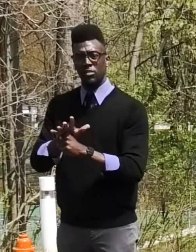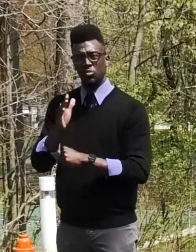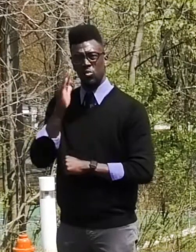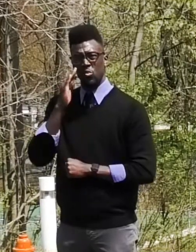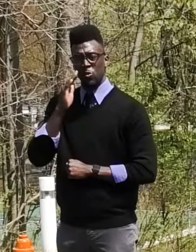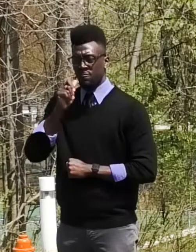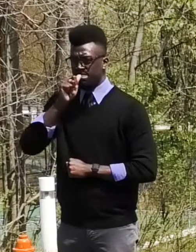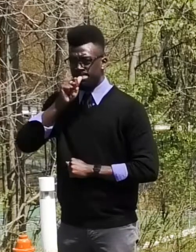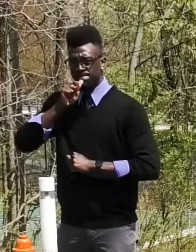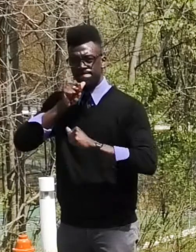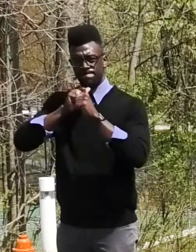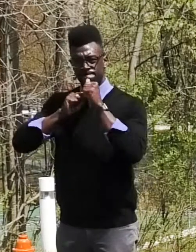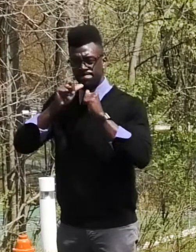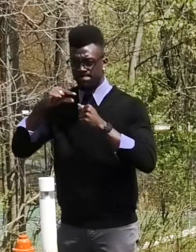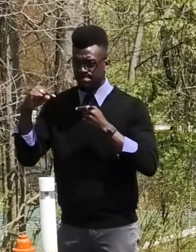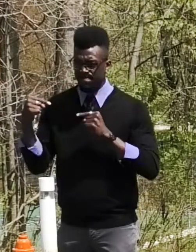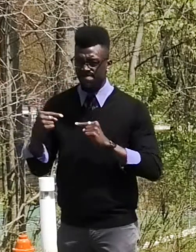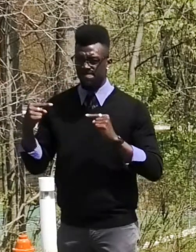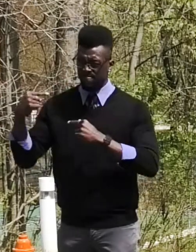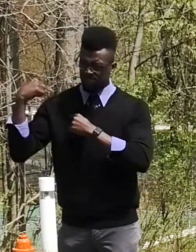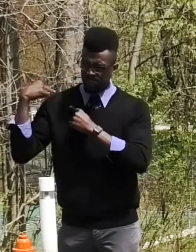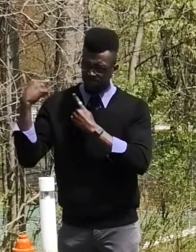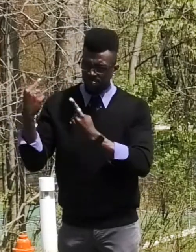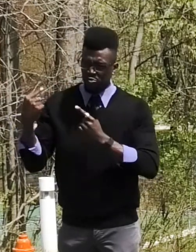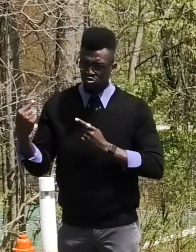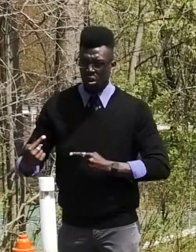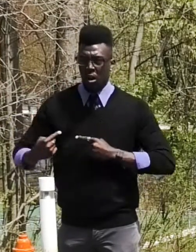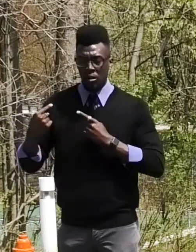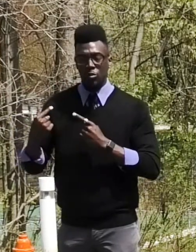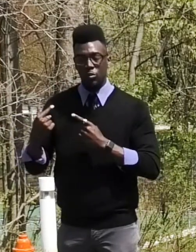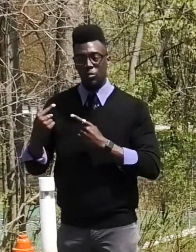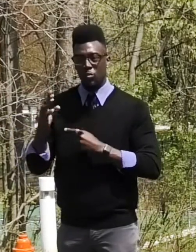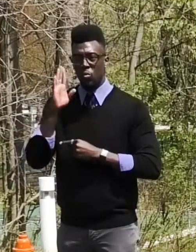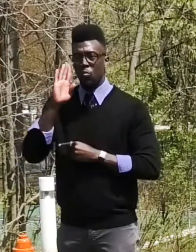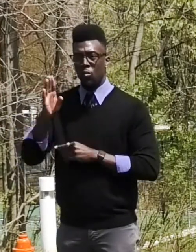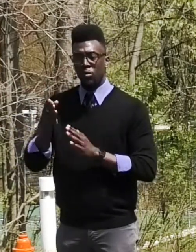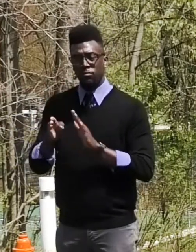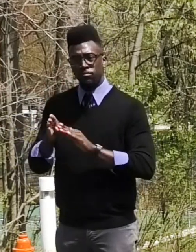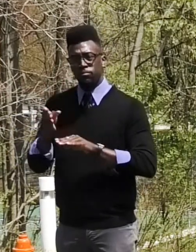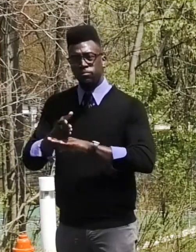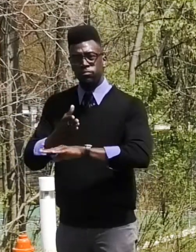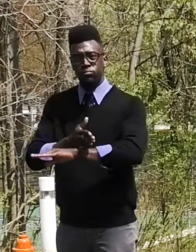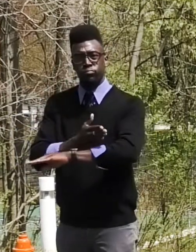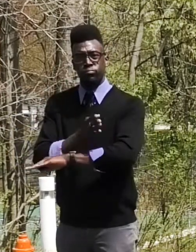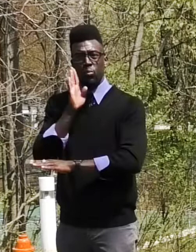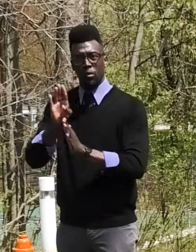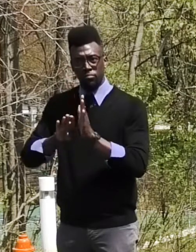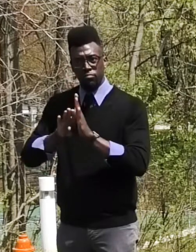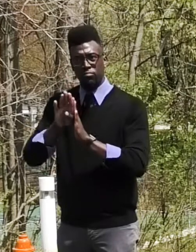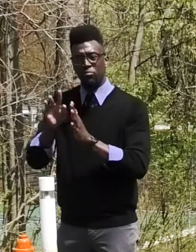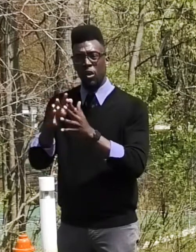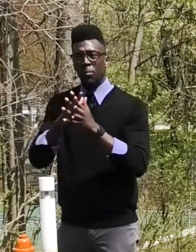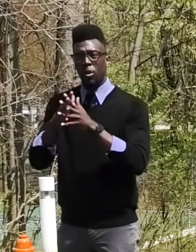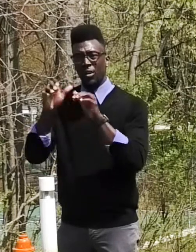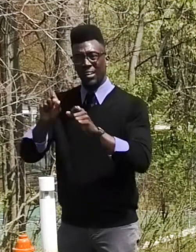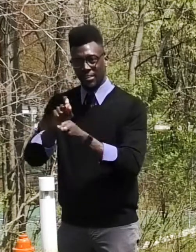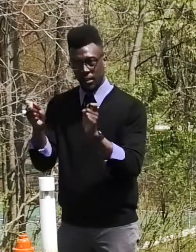most painful parts of our history, things do get better. America can